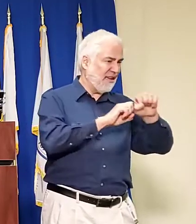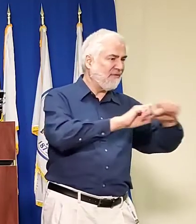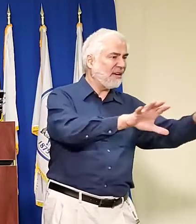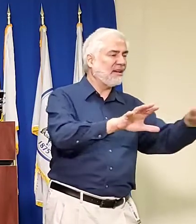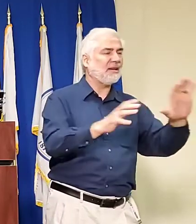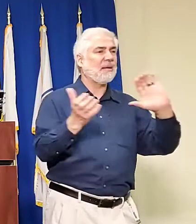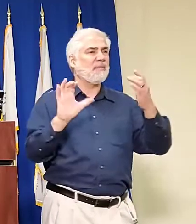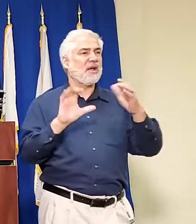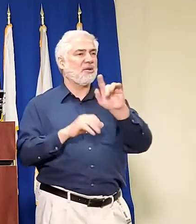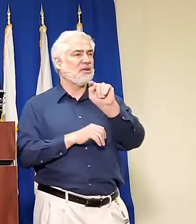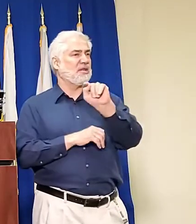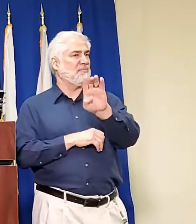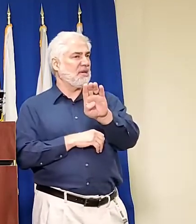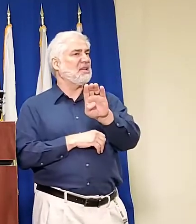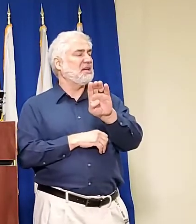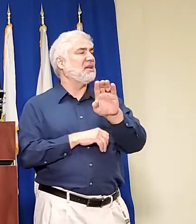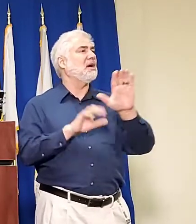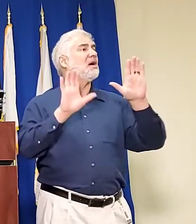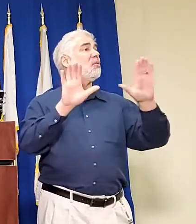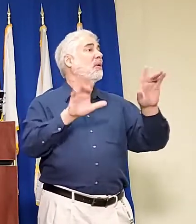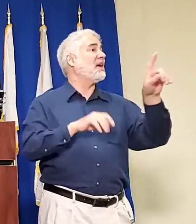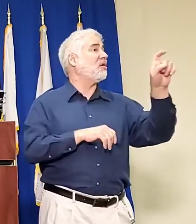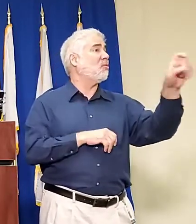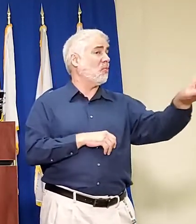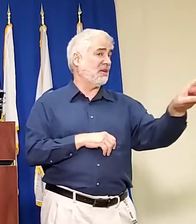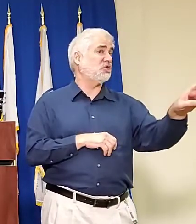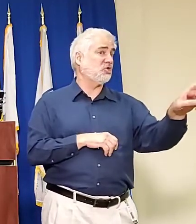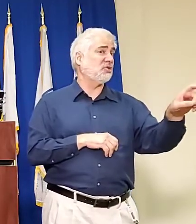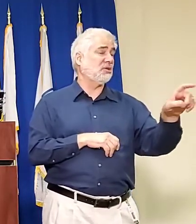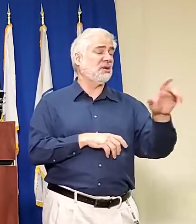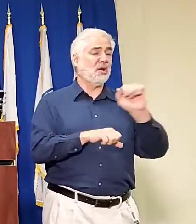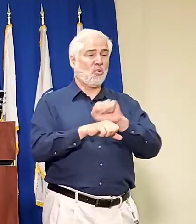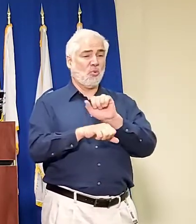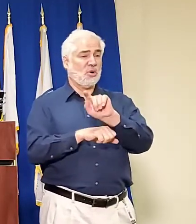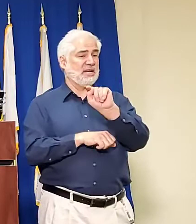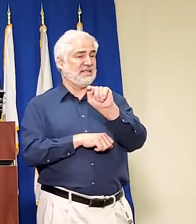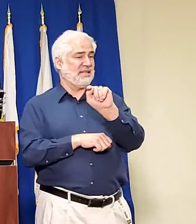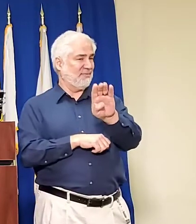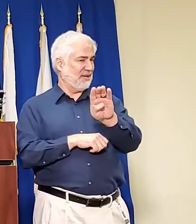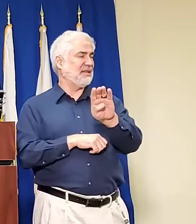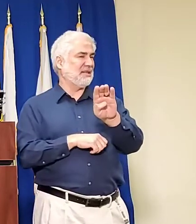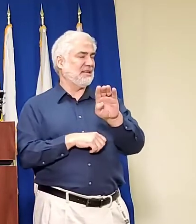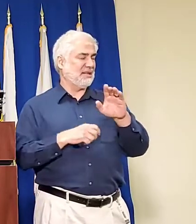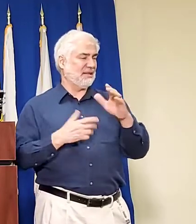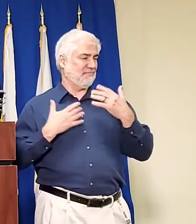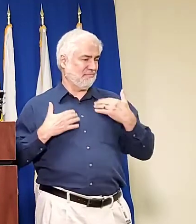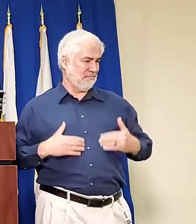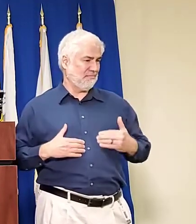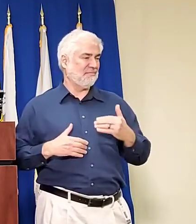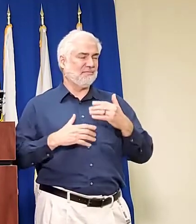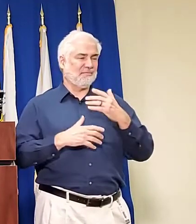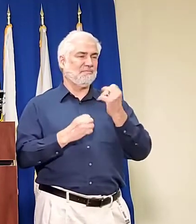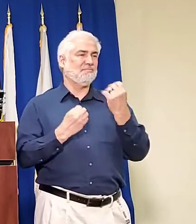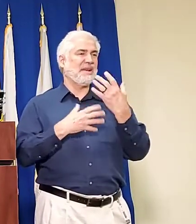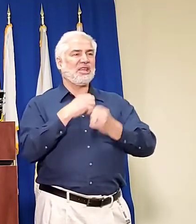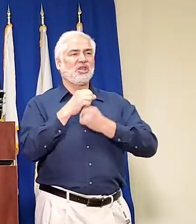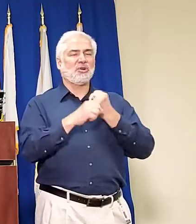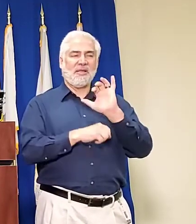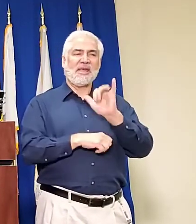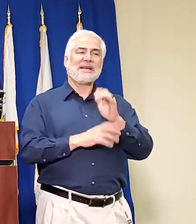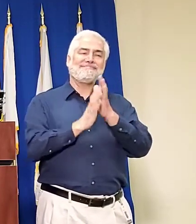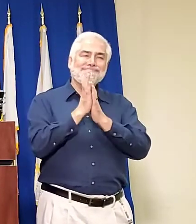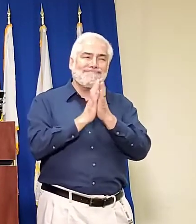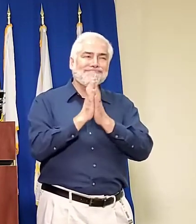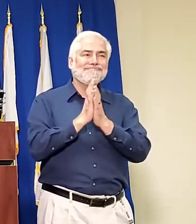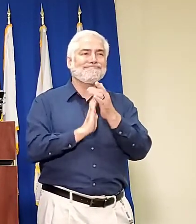tuberculosis? So that's a great question. I actually worked in TB for many, many years, and that's a passion of mine.